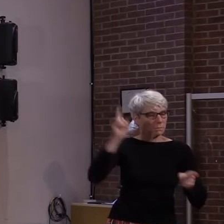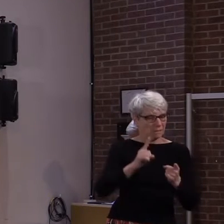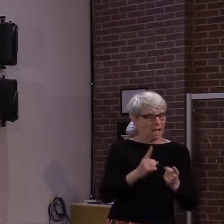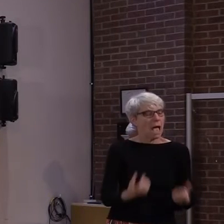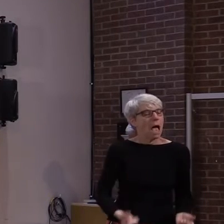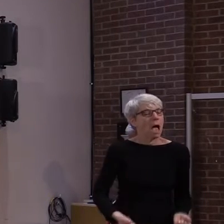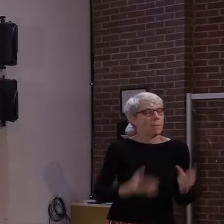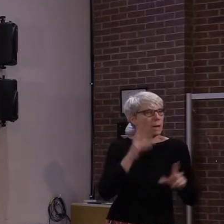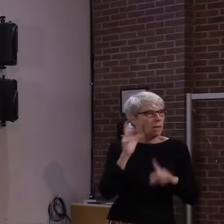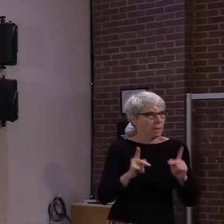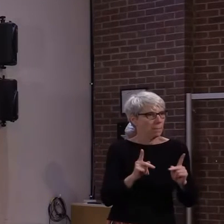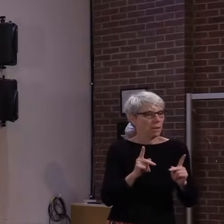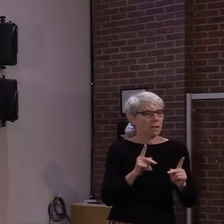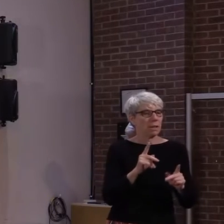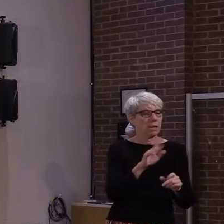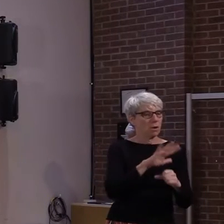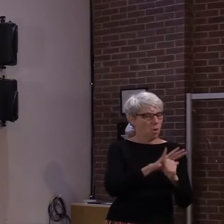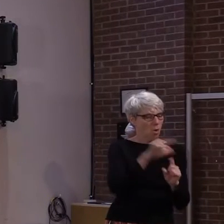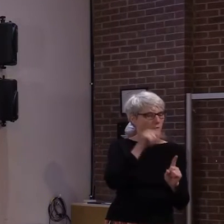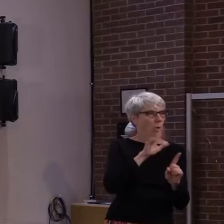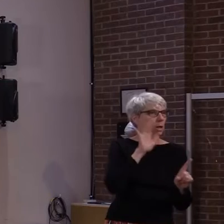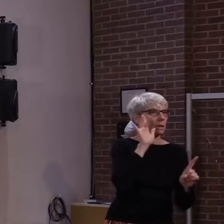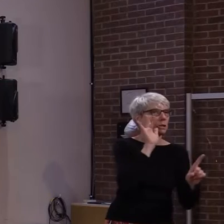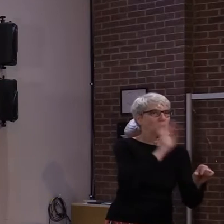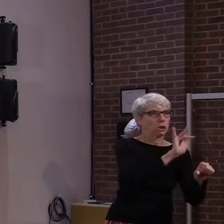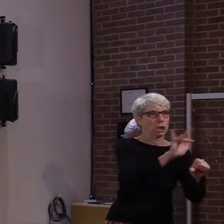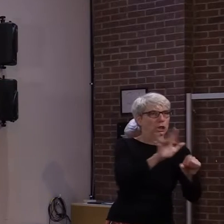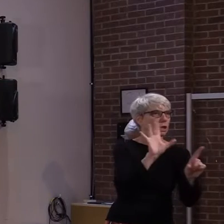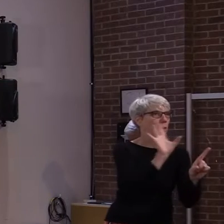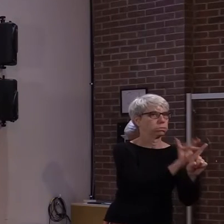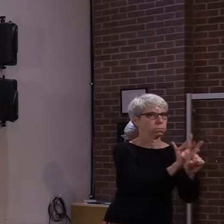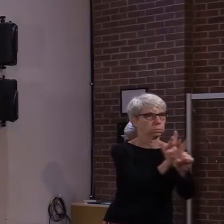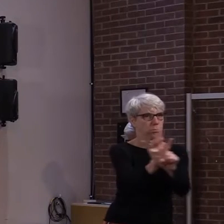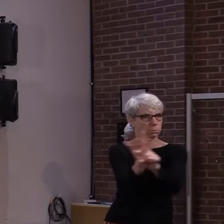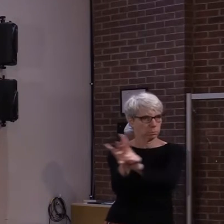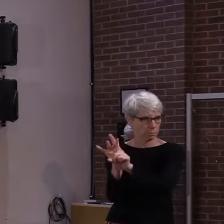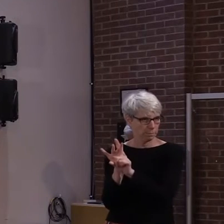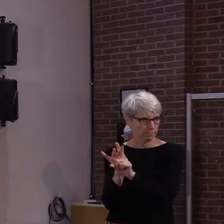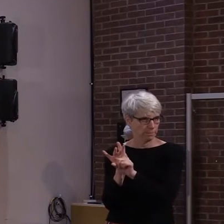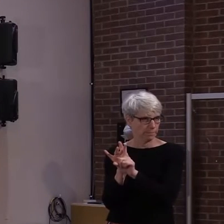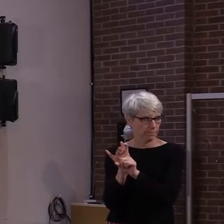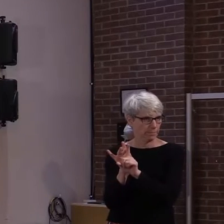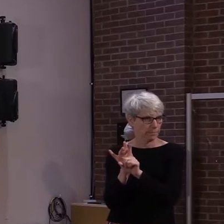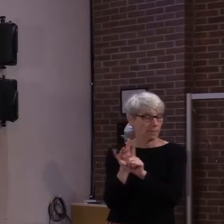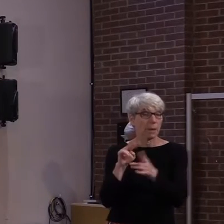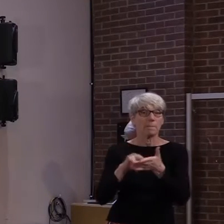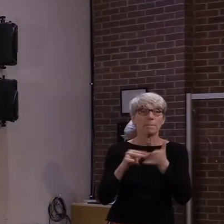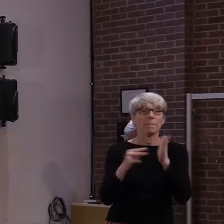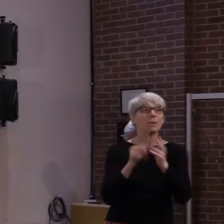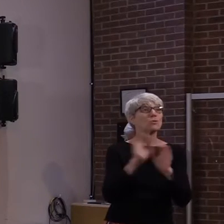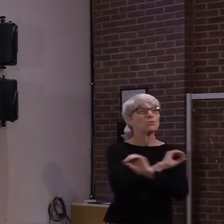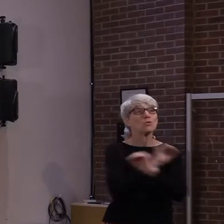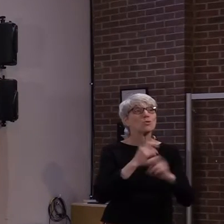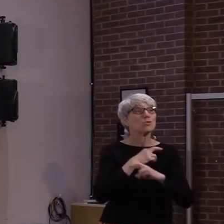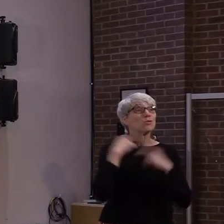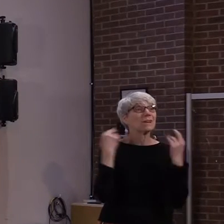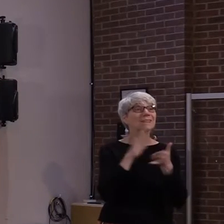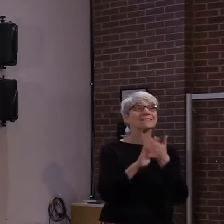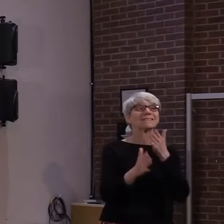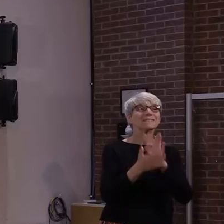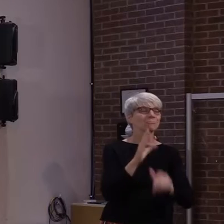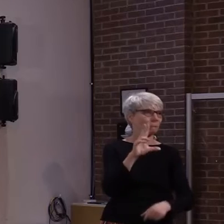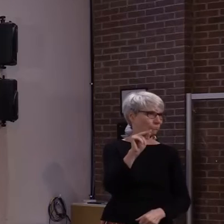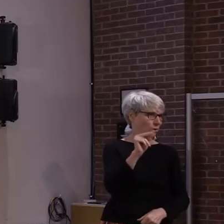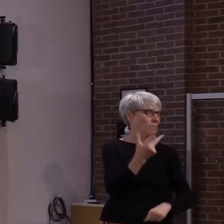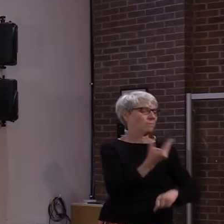the virus can come into contact with and infect, but it doesn't eliminate it 100%. It